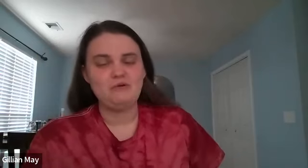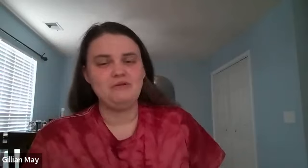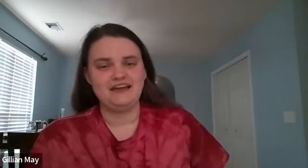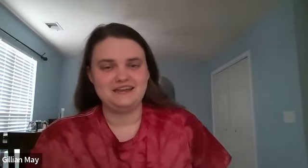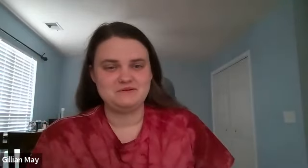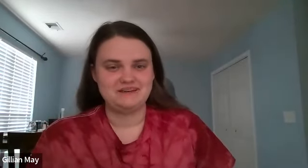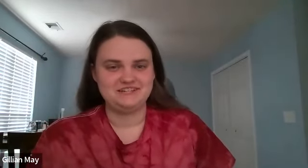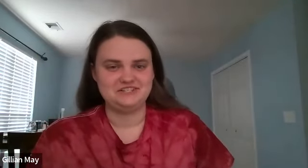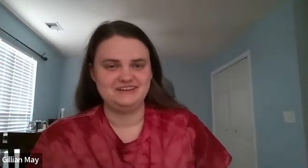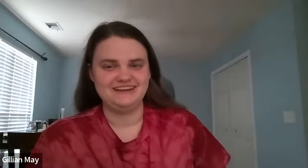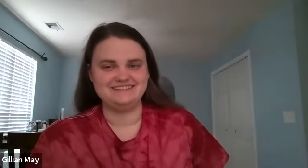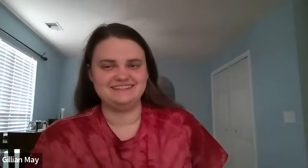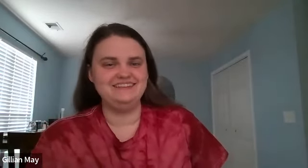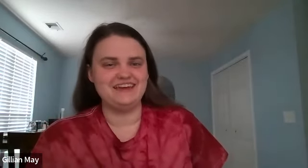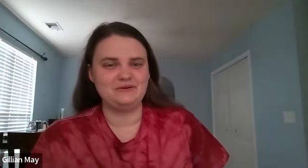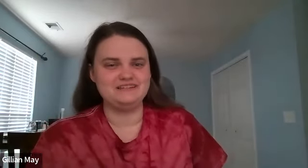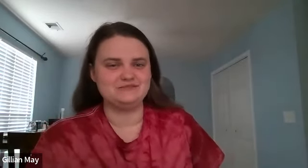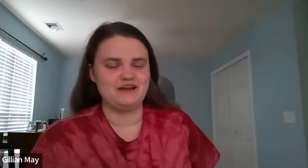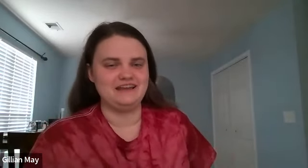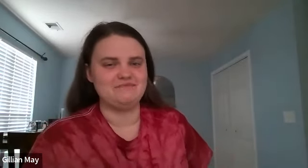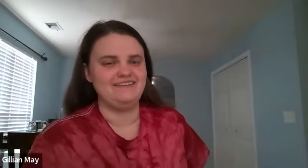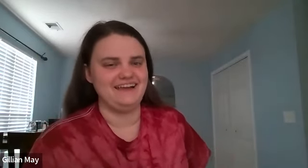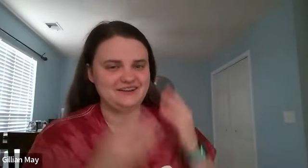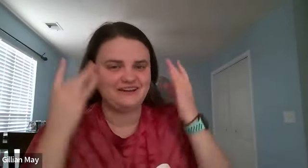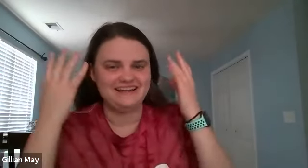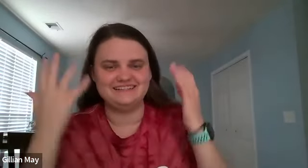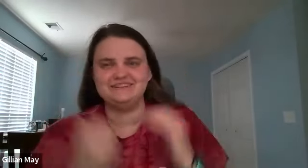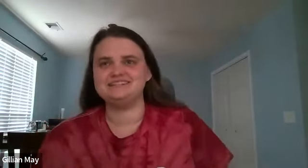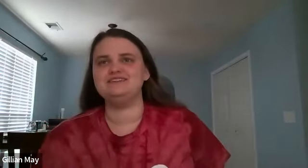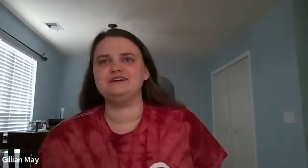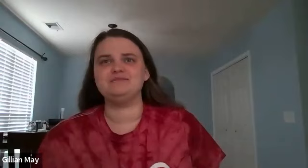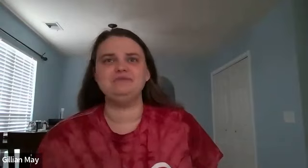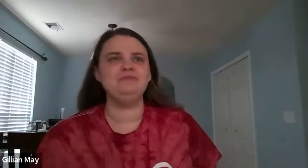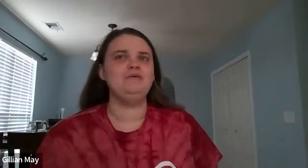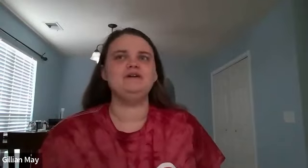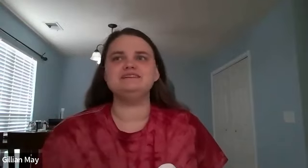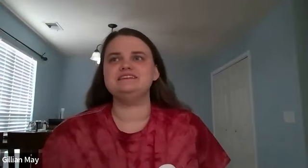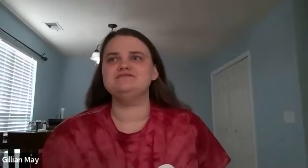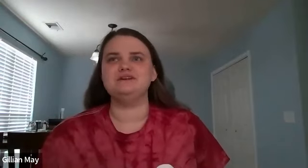I won't lie, I am in my kitchen, you guys. And that always is where I get my like creativity. So I look, I'm like, what do I see in front of